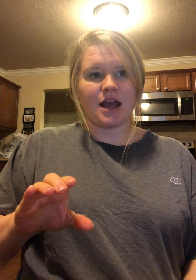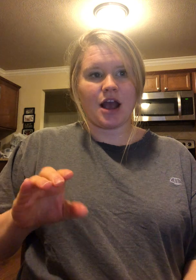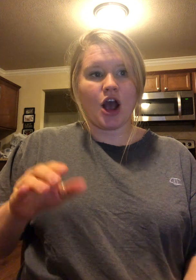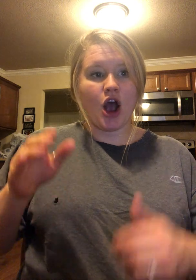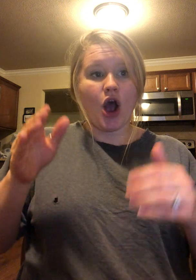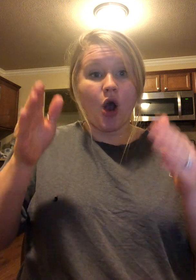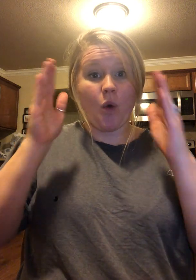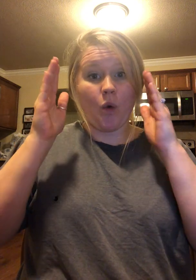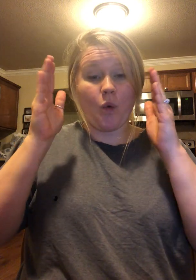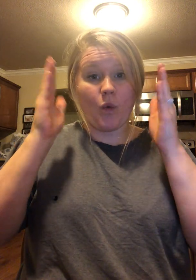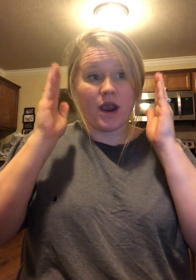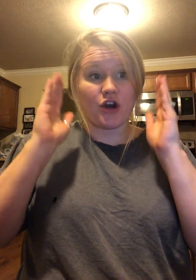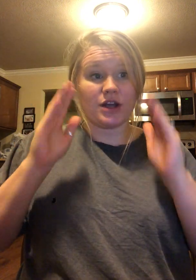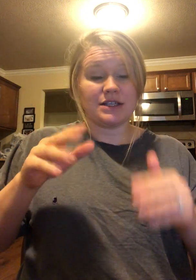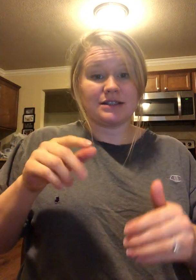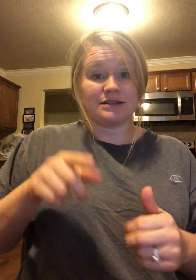phonics, fluency,